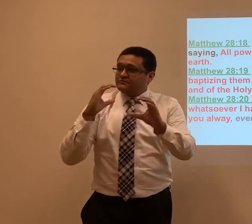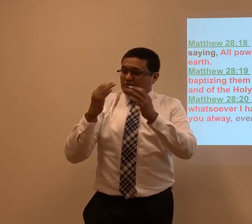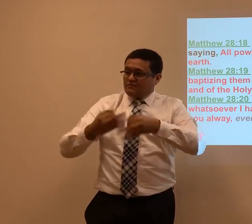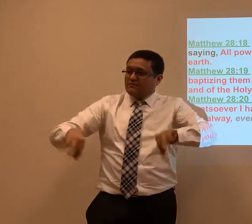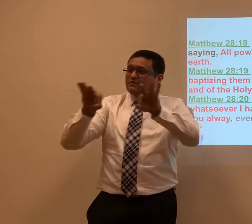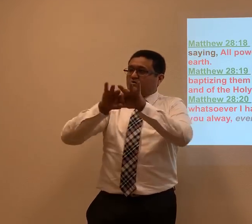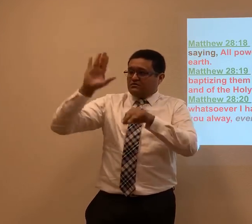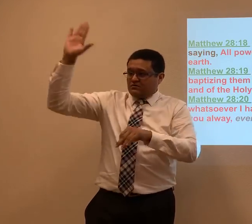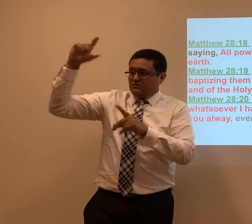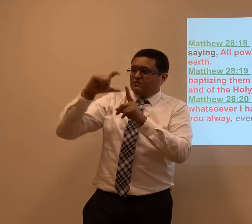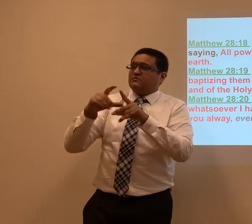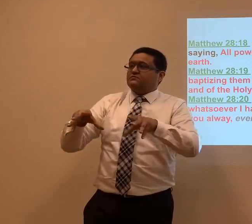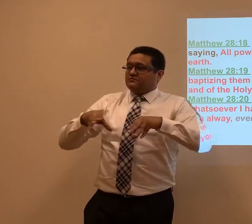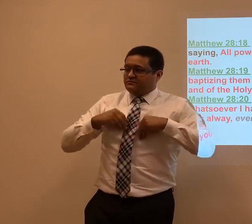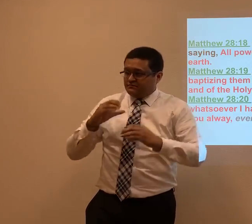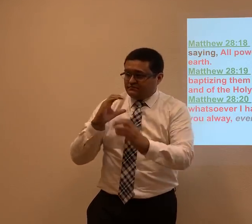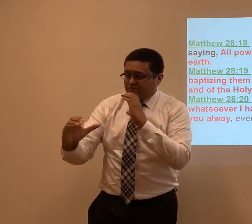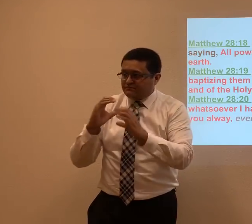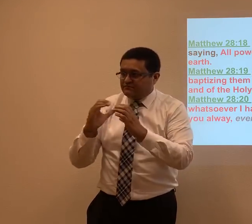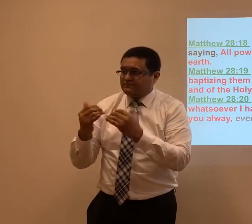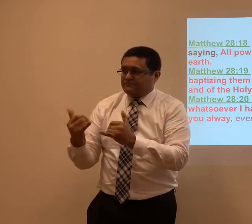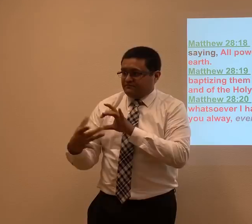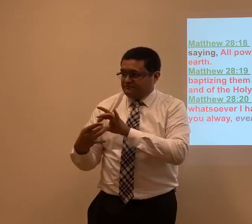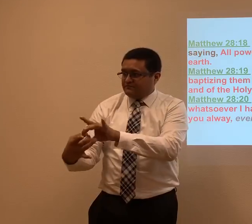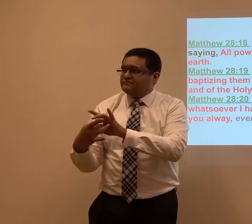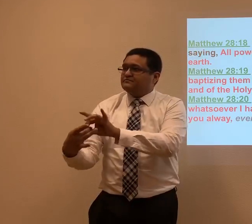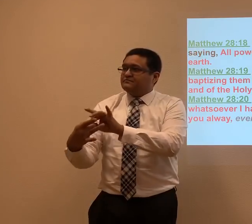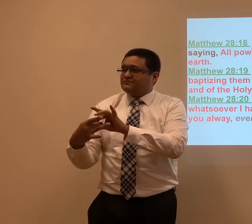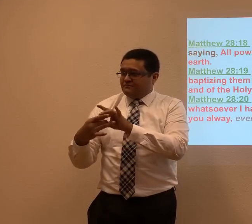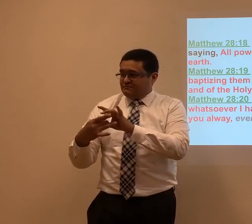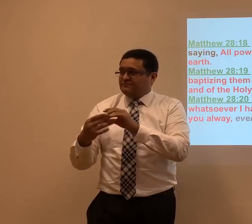So communication is important, and you communicate with his word,